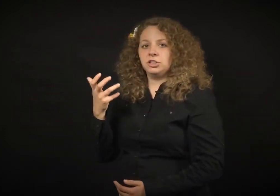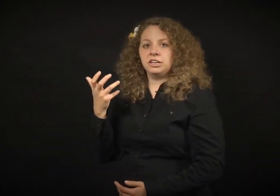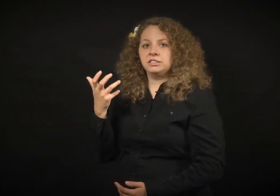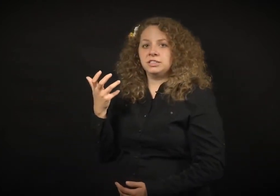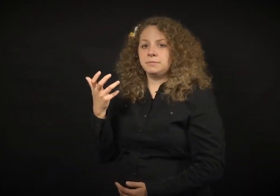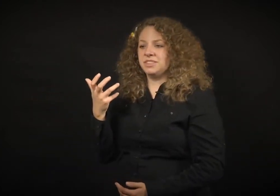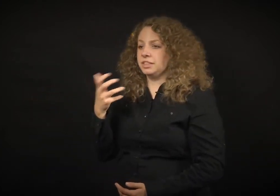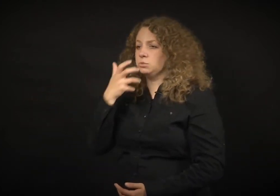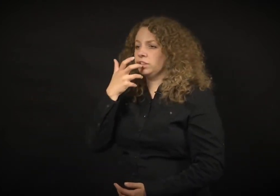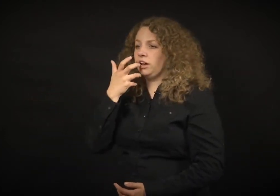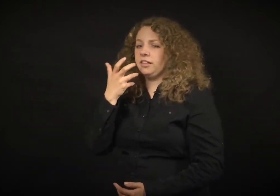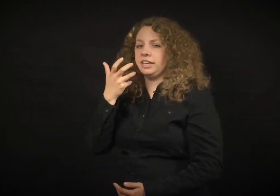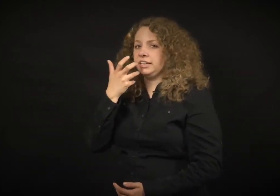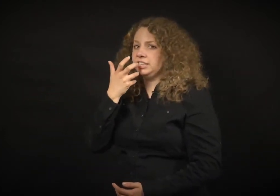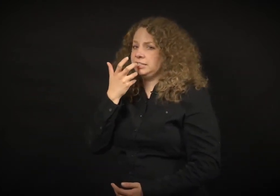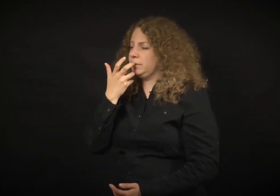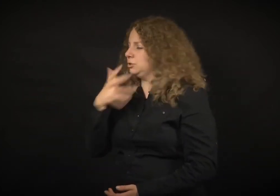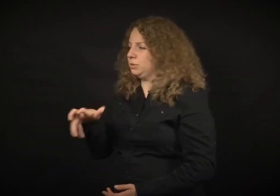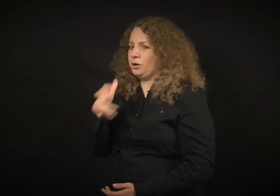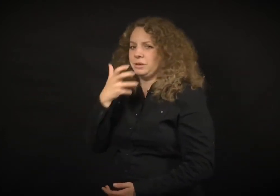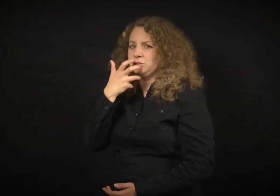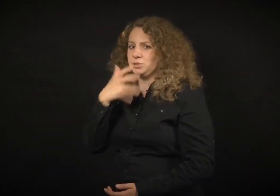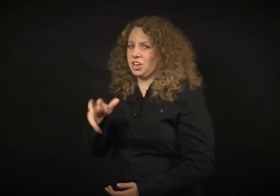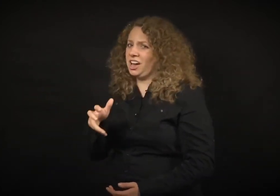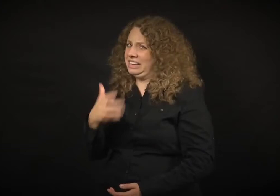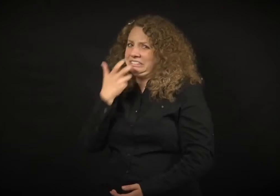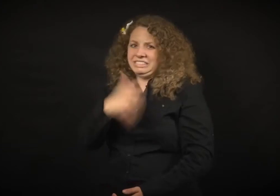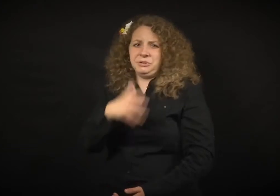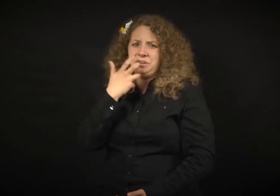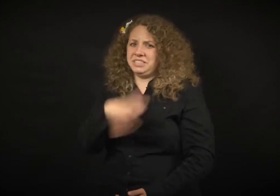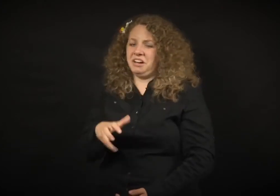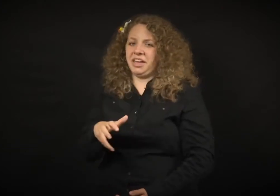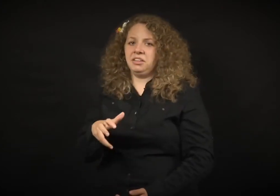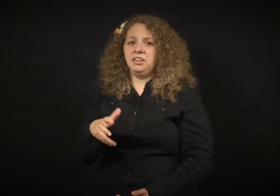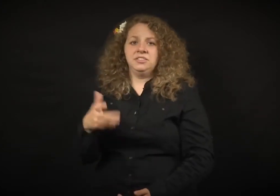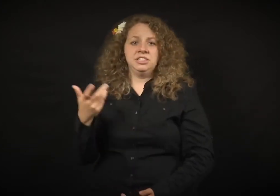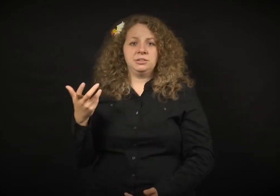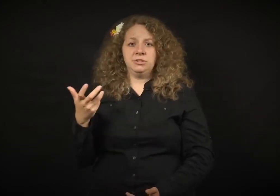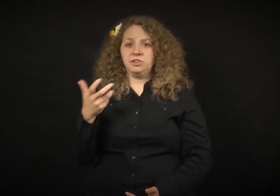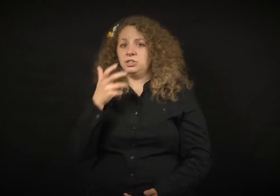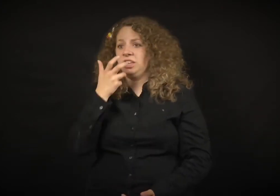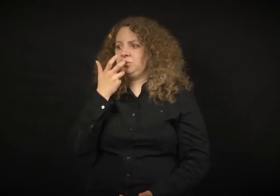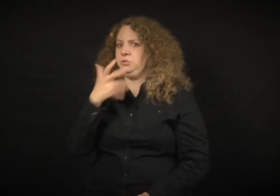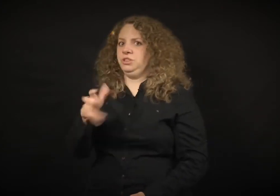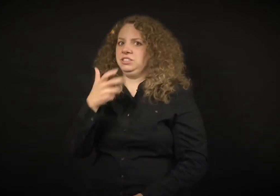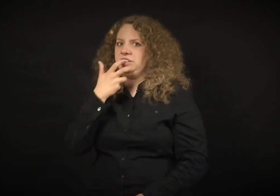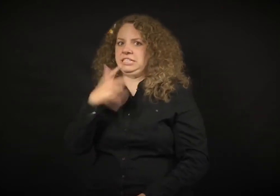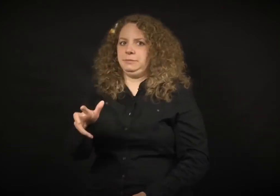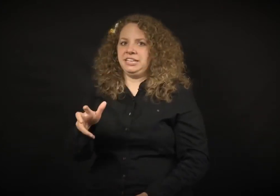referring to something that's really hot, like I tasted my soup. Oh, my soup was hot. Oh, it's hot. This can refer to like, ooh, that's very